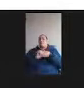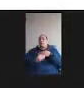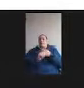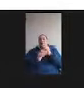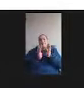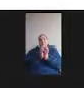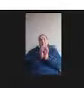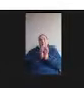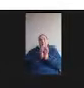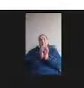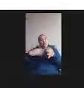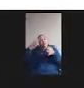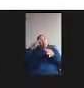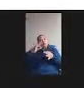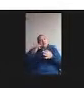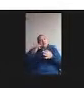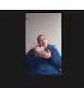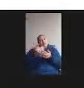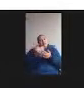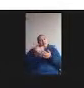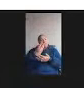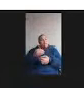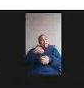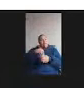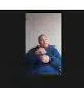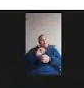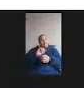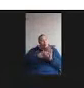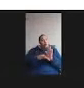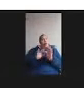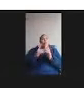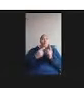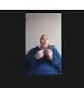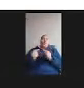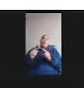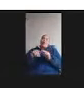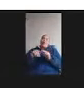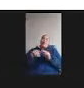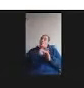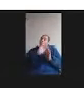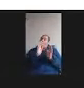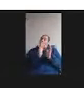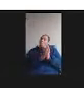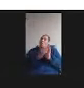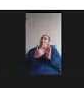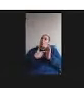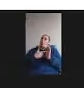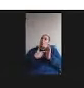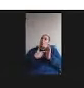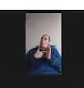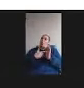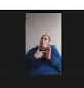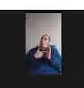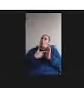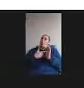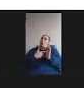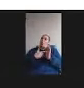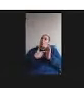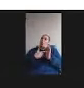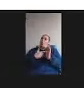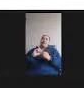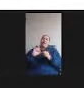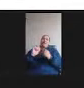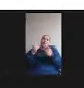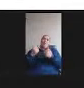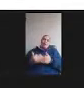is savings within the program to cover for that. So as on the program as a whole, we did fall in line with, we did spend within the budget, and that was